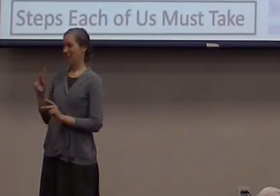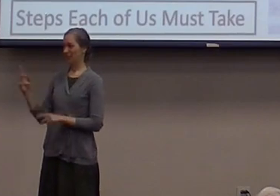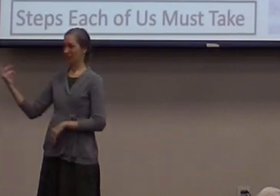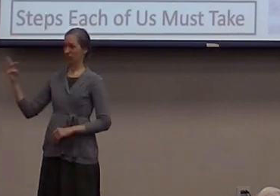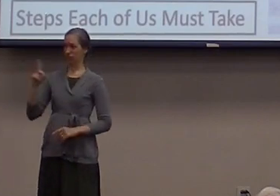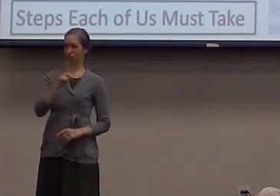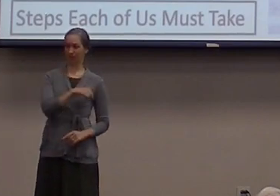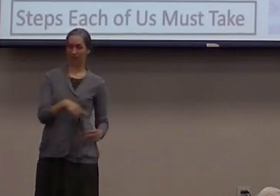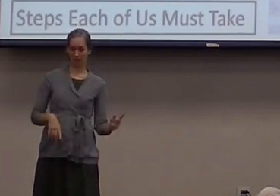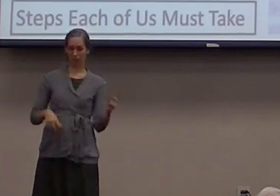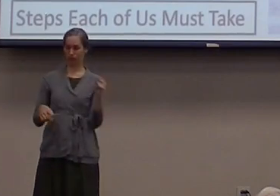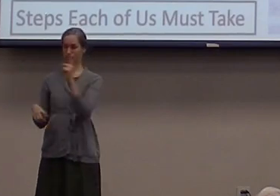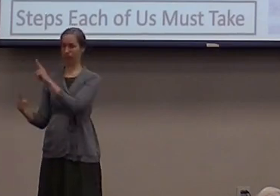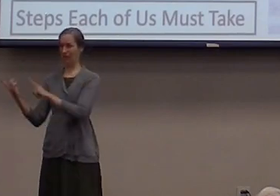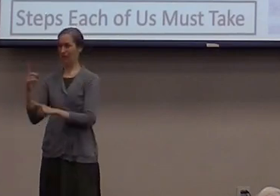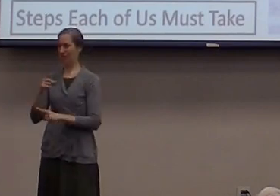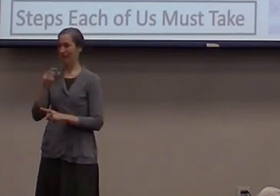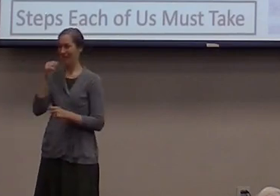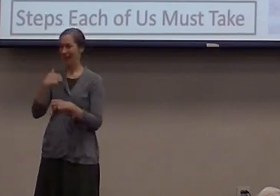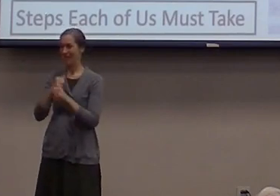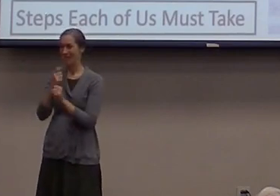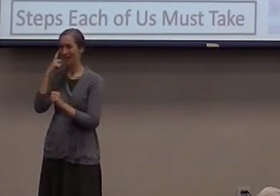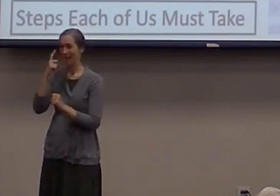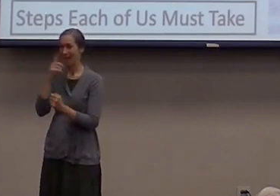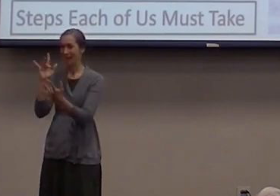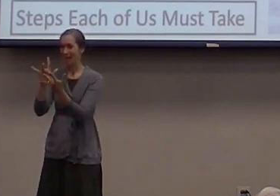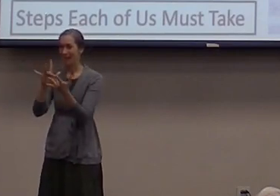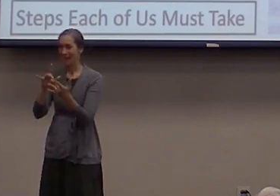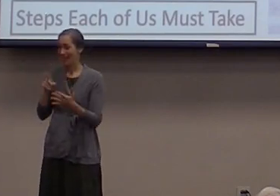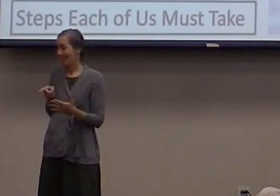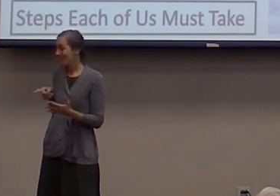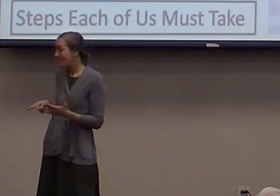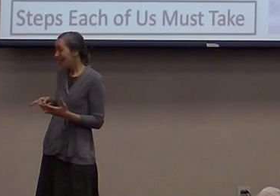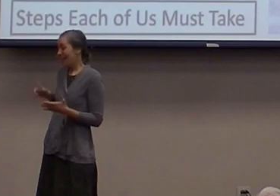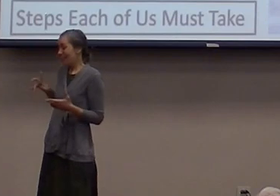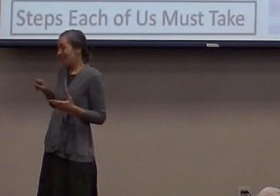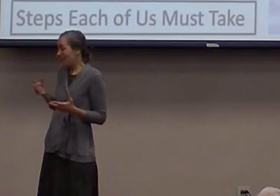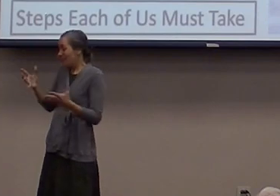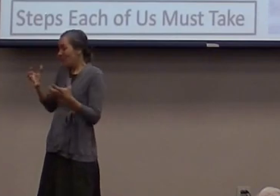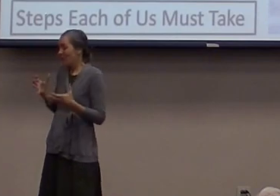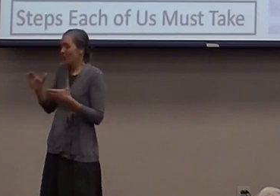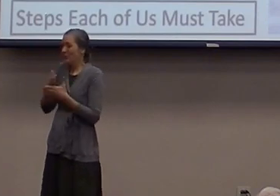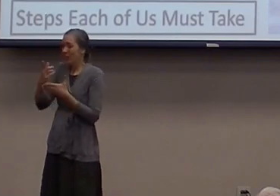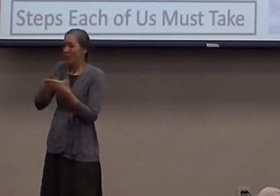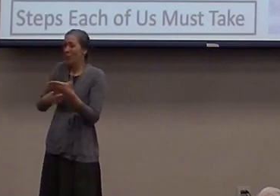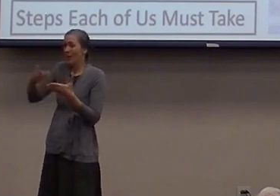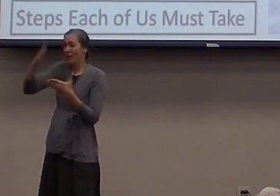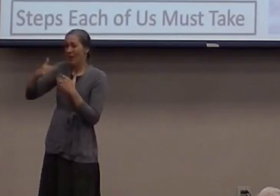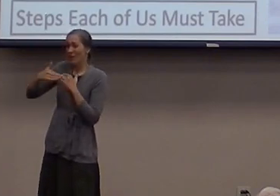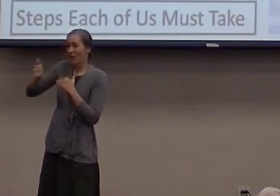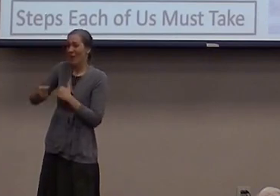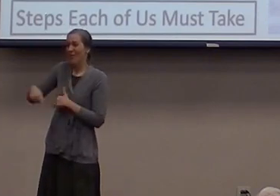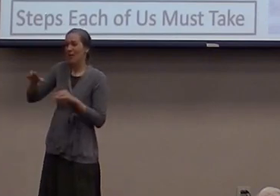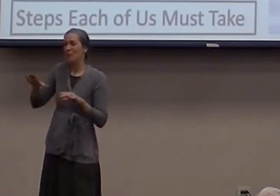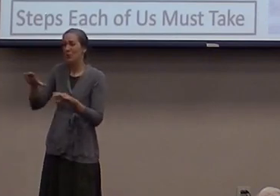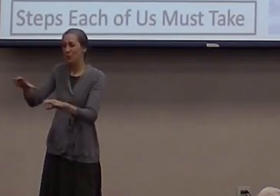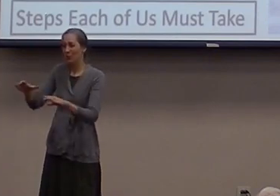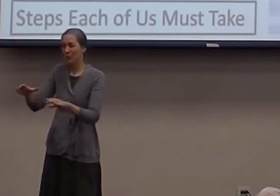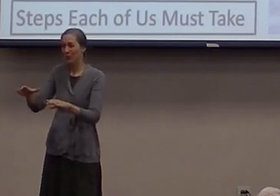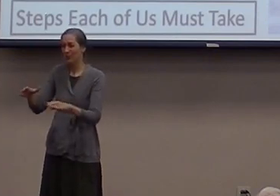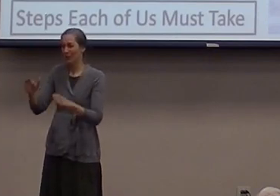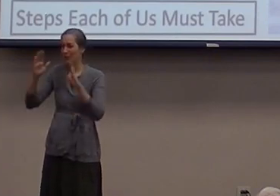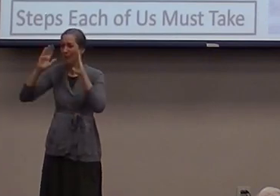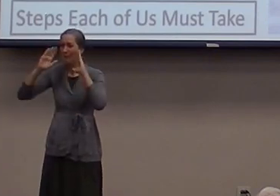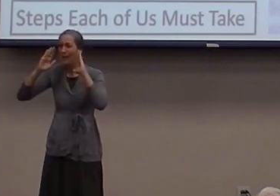contact. All they want to do is share with you the thing that God called them to do and the thing they're doing in the kingdom. Give them a second